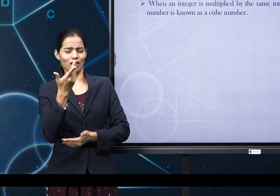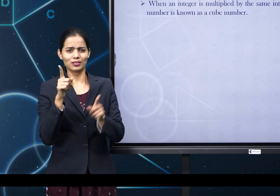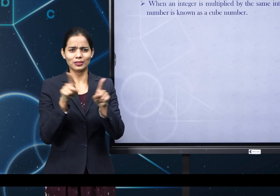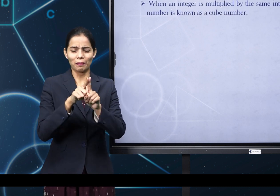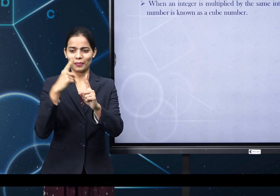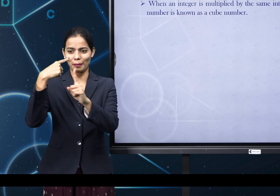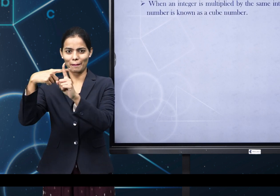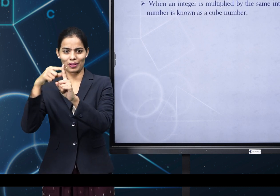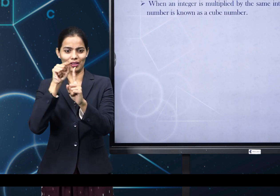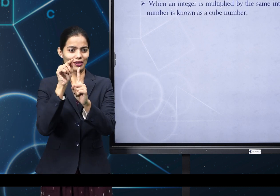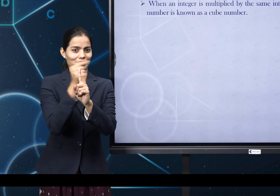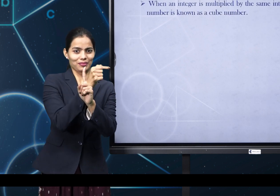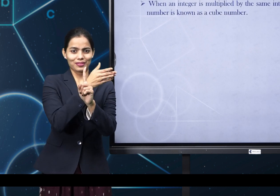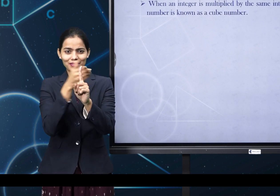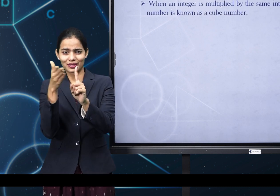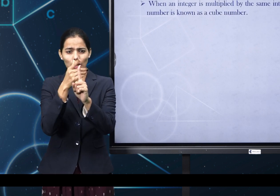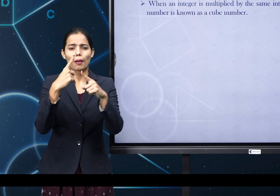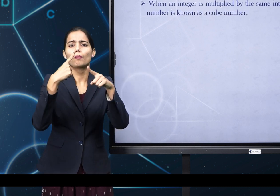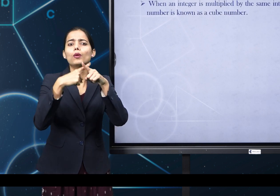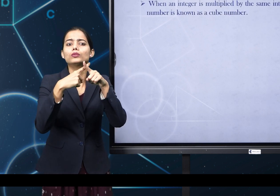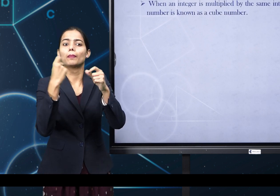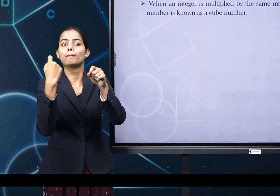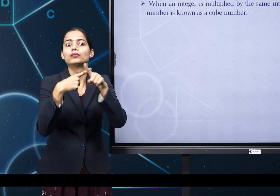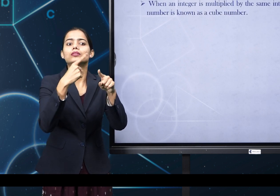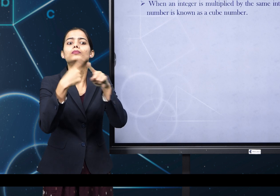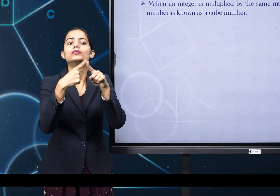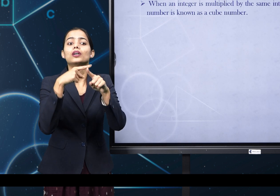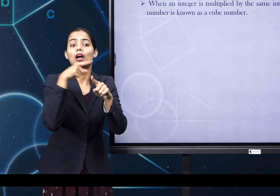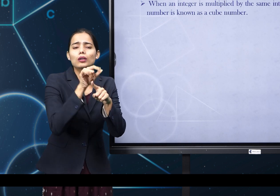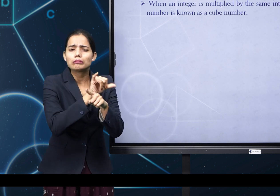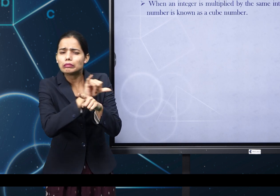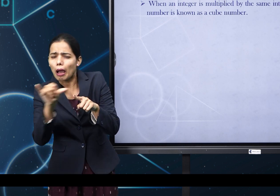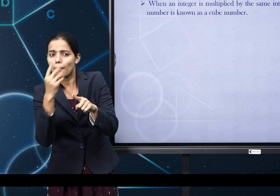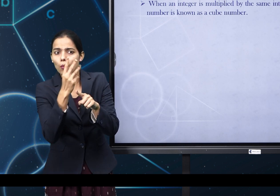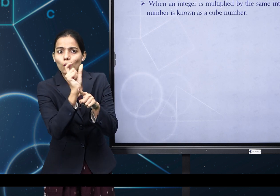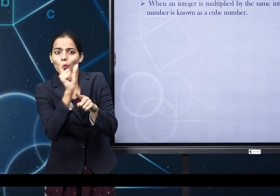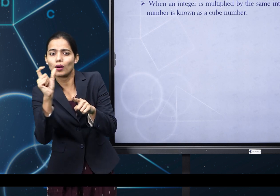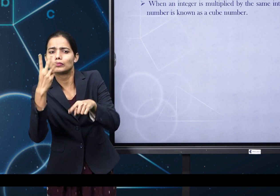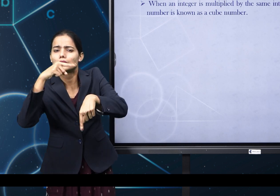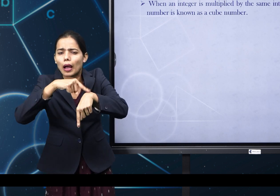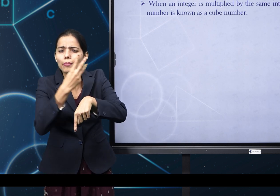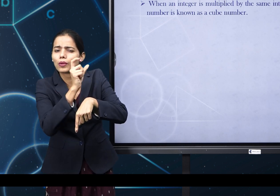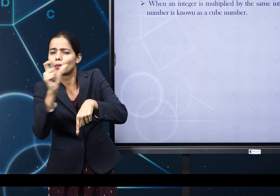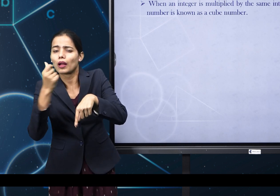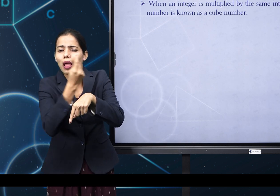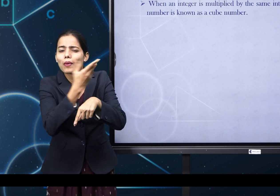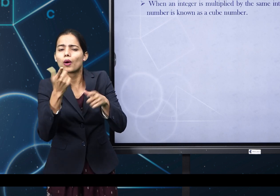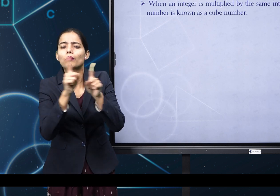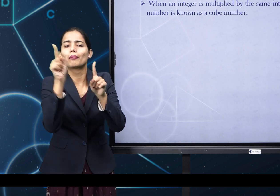When an integer is multiplied by the same integers in 3 times, the resultant number is known as a cube